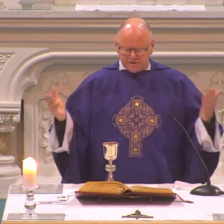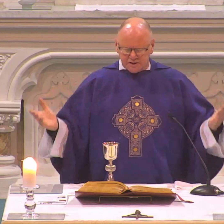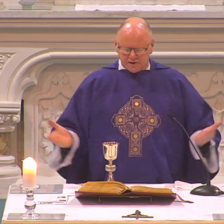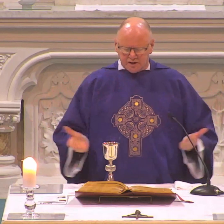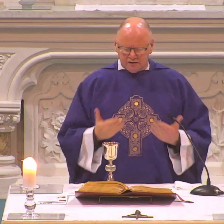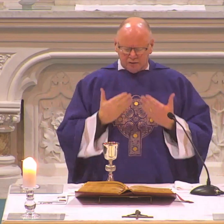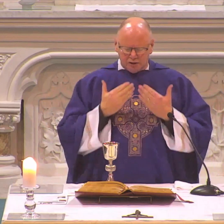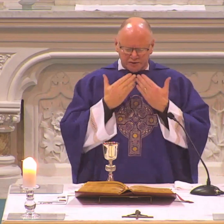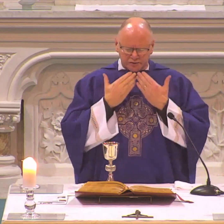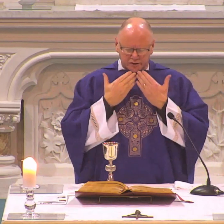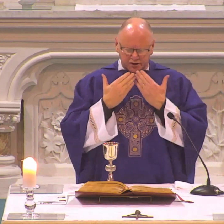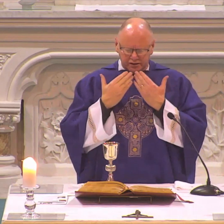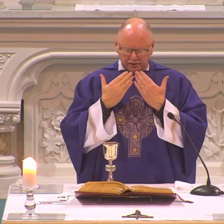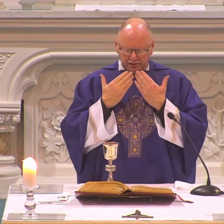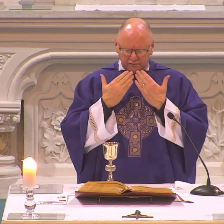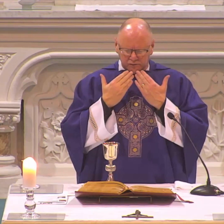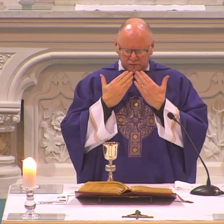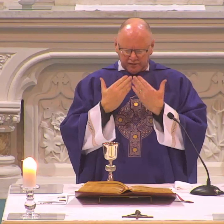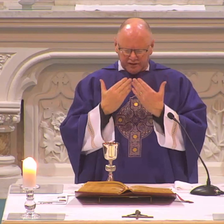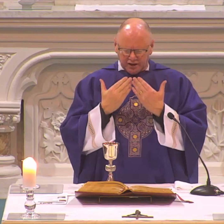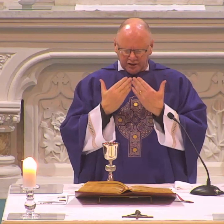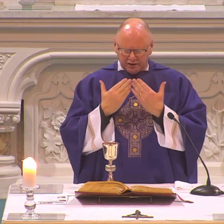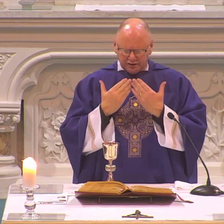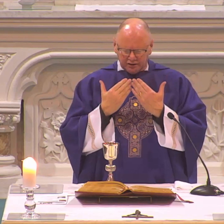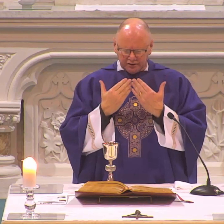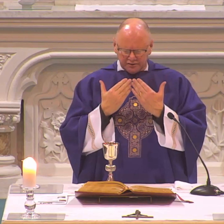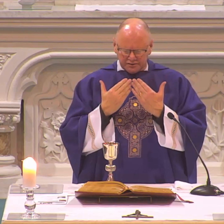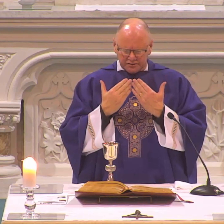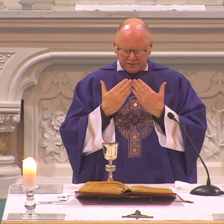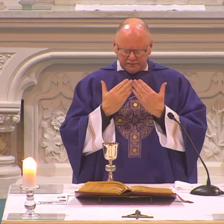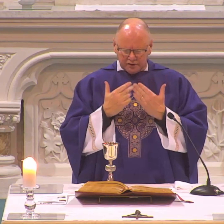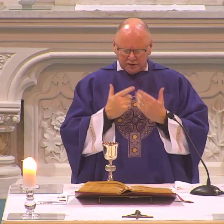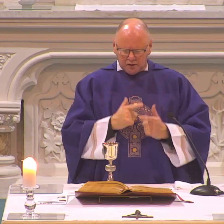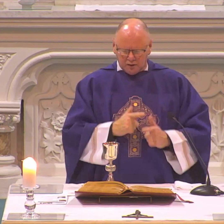always and everywhere to give you thanks.